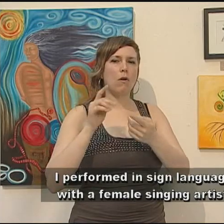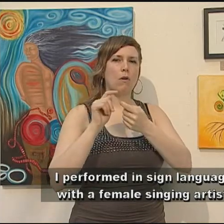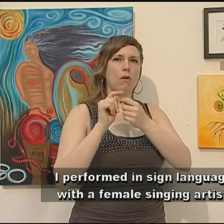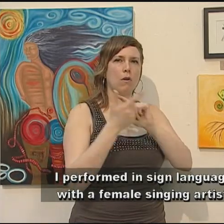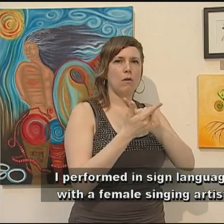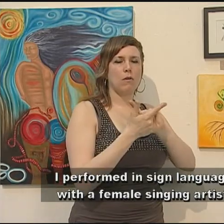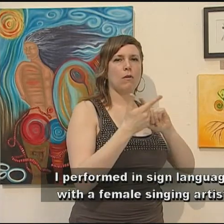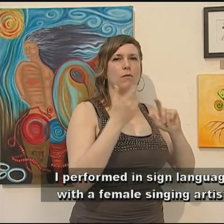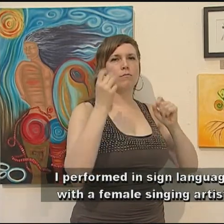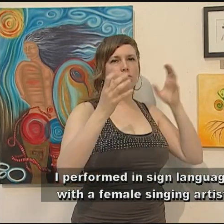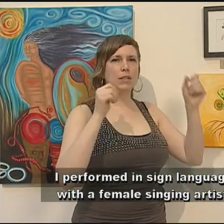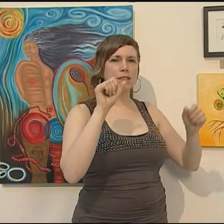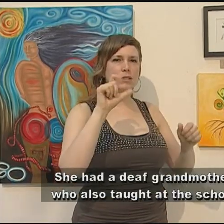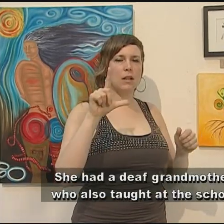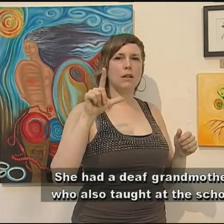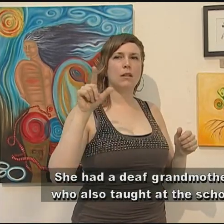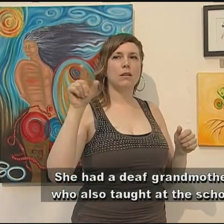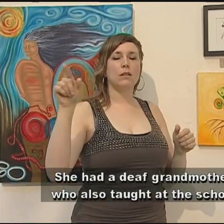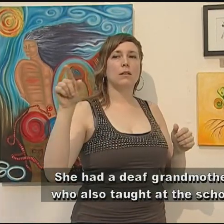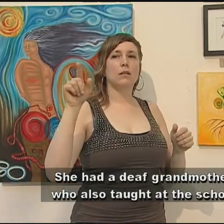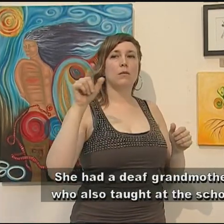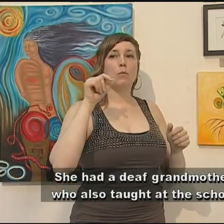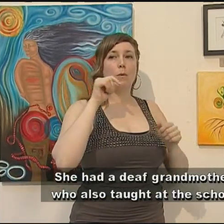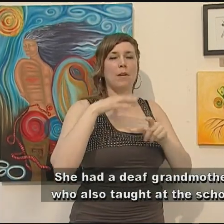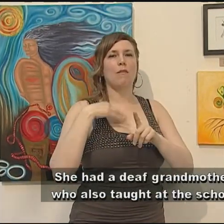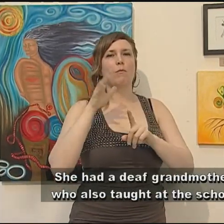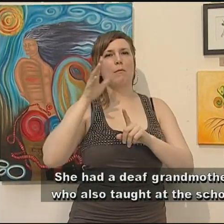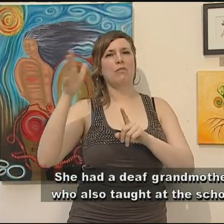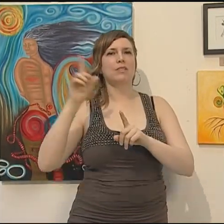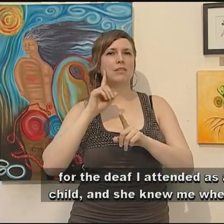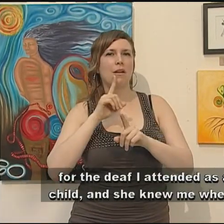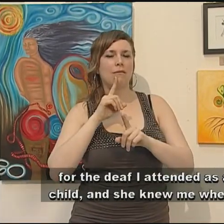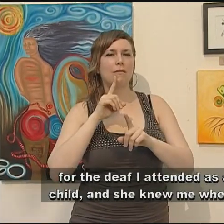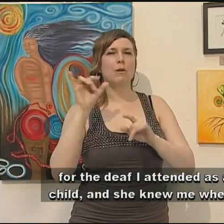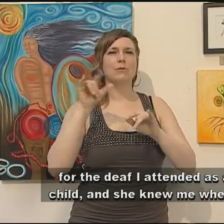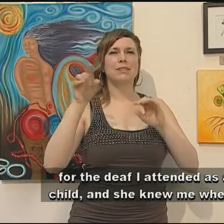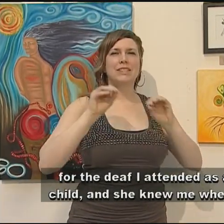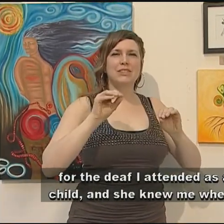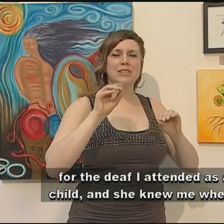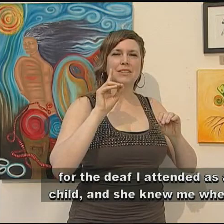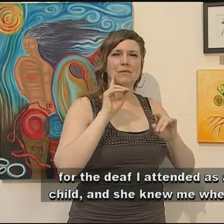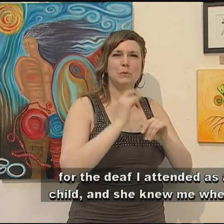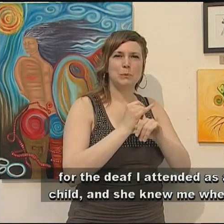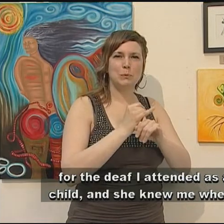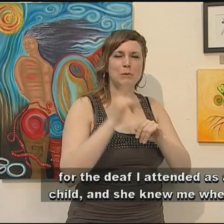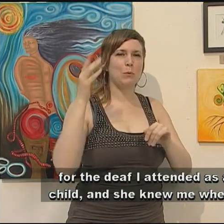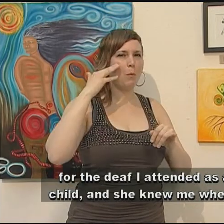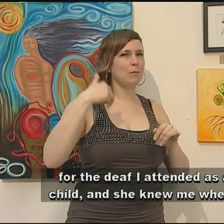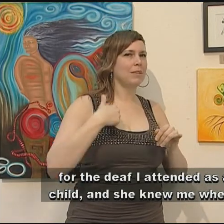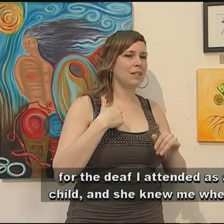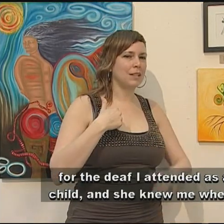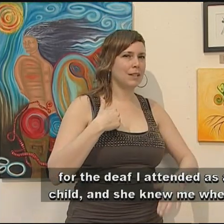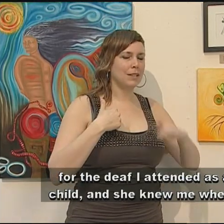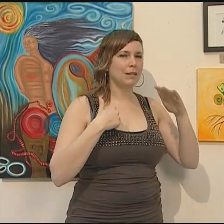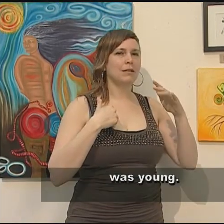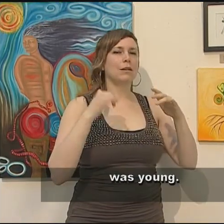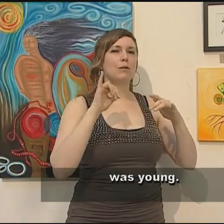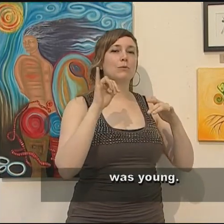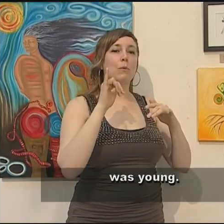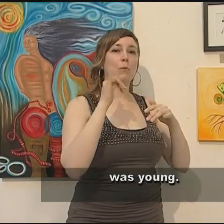female singing artist. She had a deaf grandmother who also taught at the School for the Deaf, where I attended as a child, and she knew me when I was